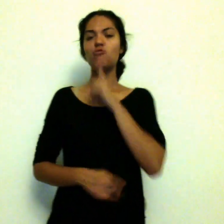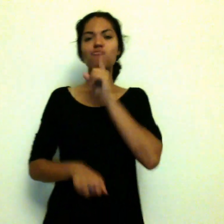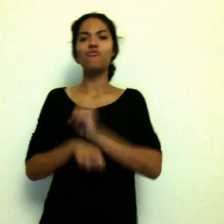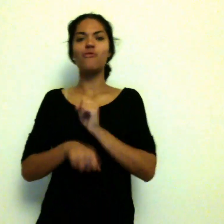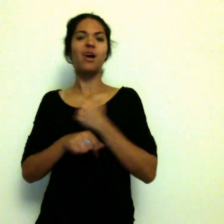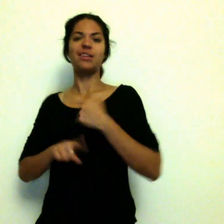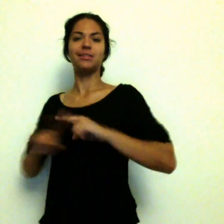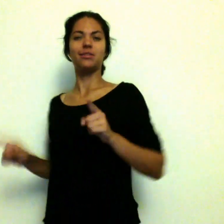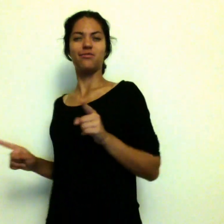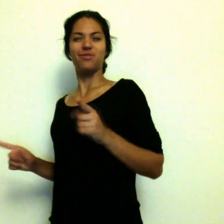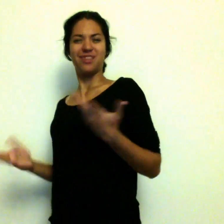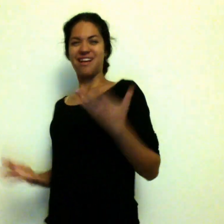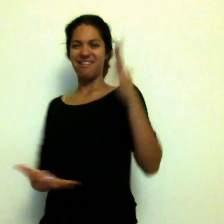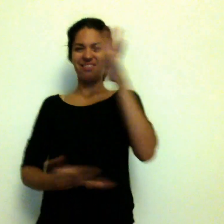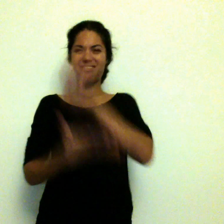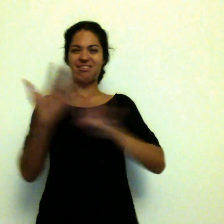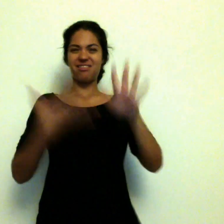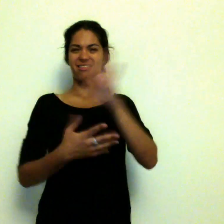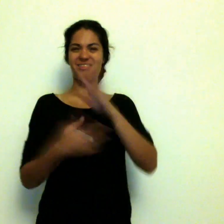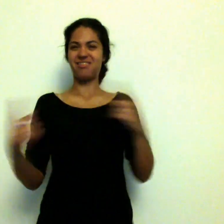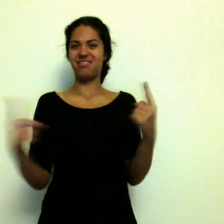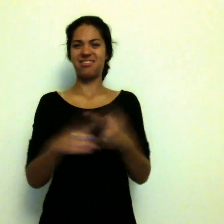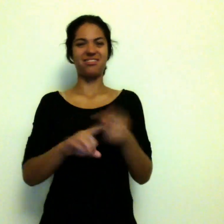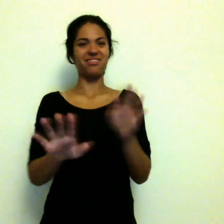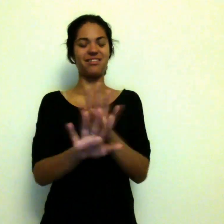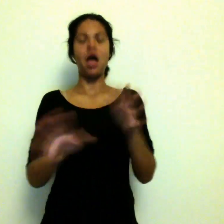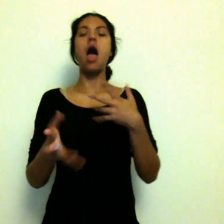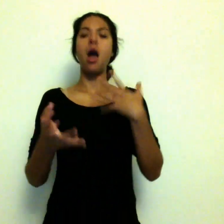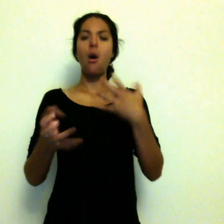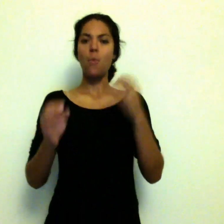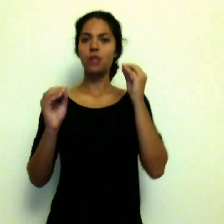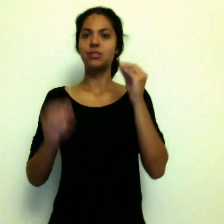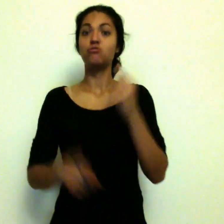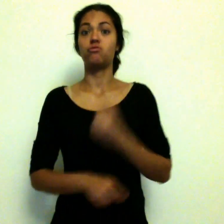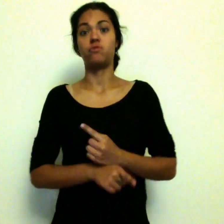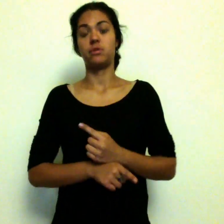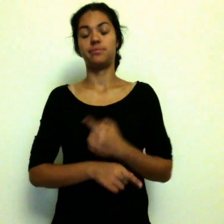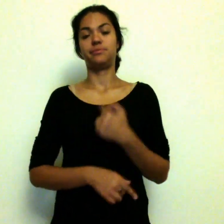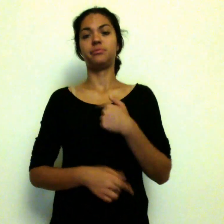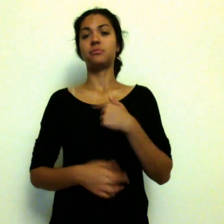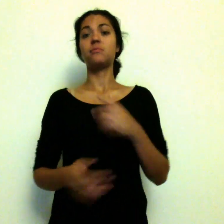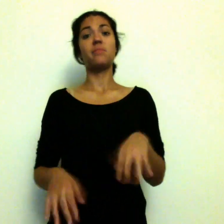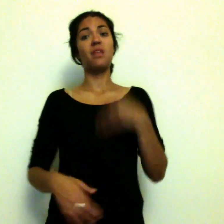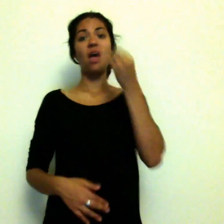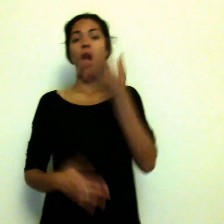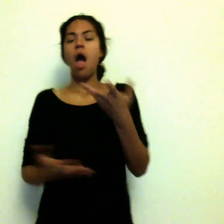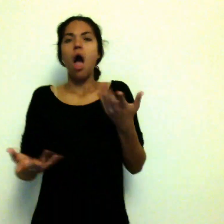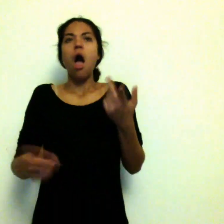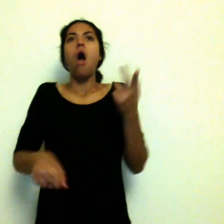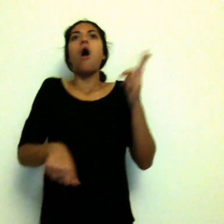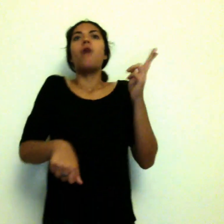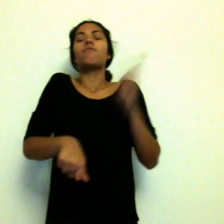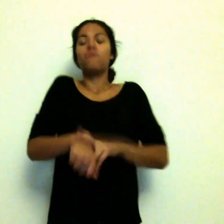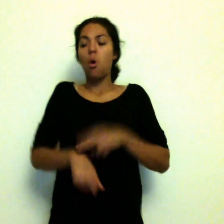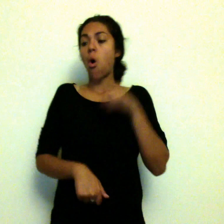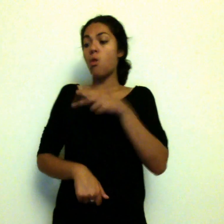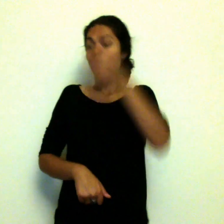almost predictable that a young man raised in a home where his love was mangled, a young man raised in a home